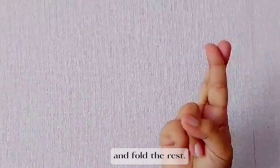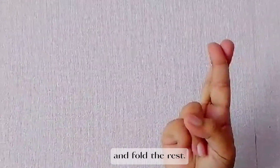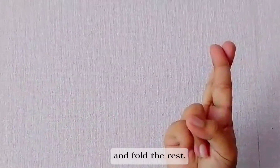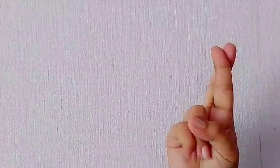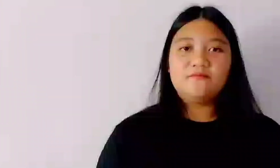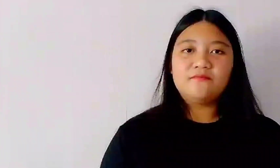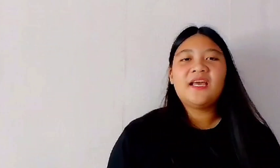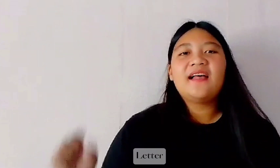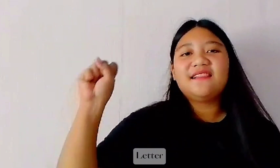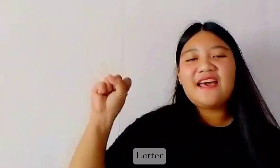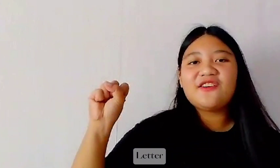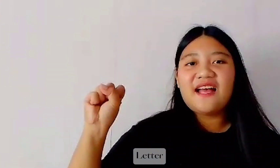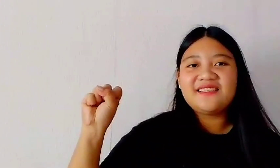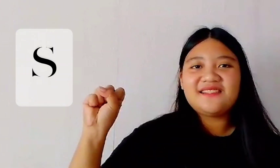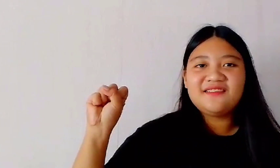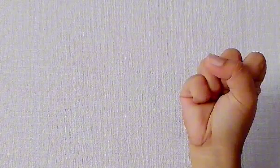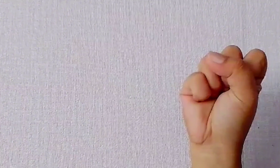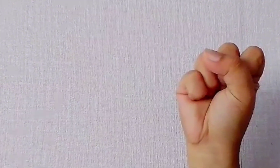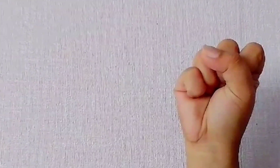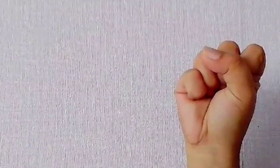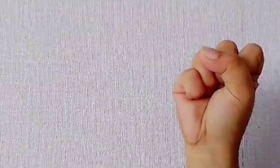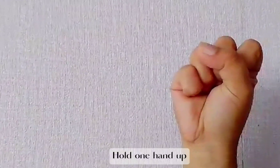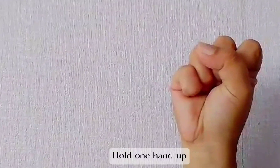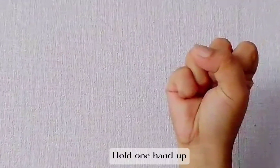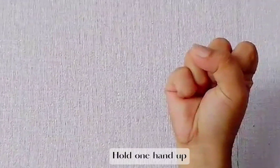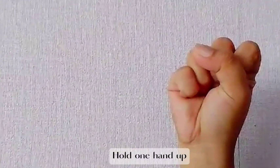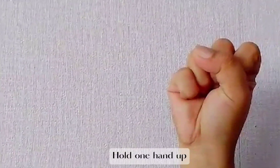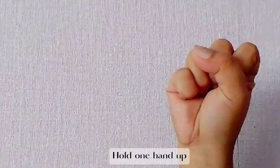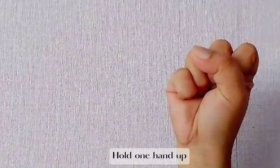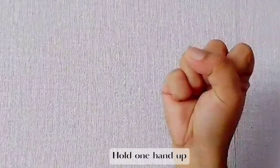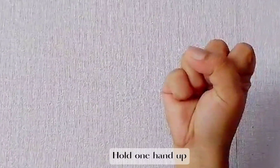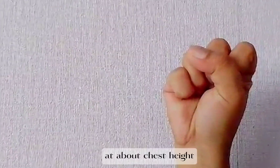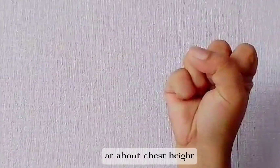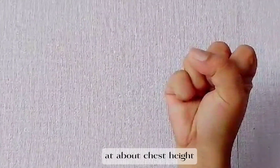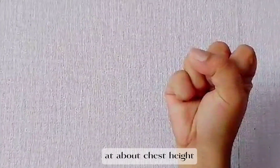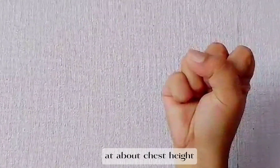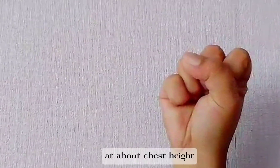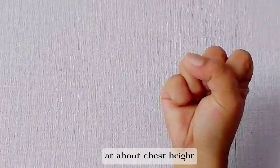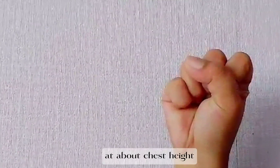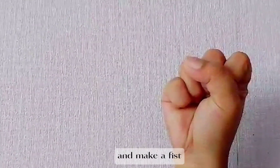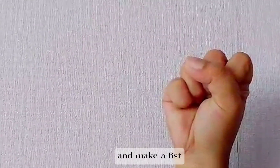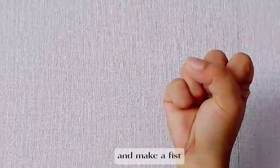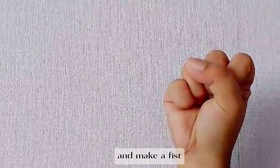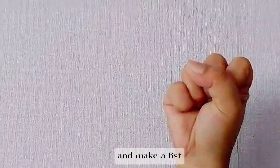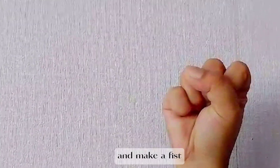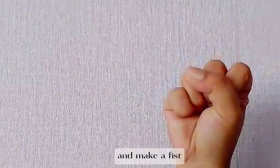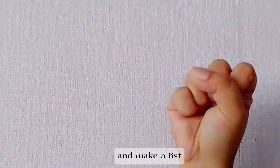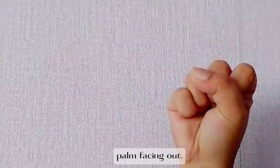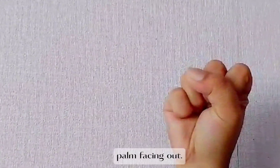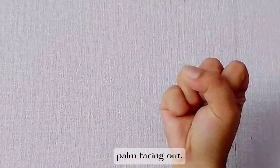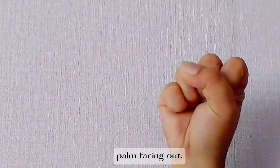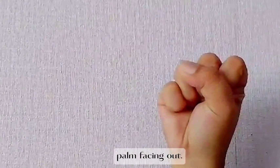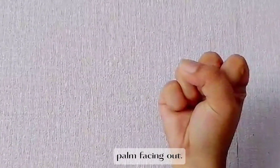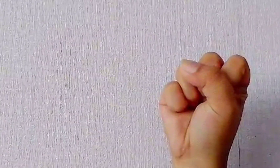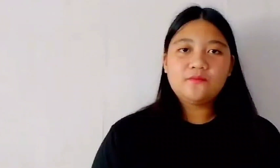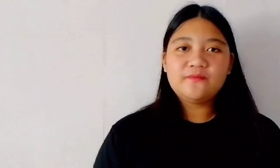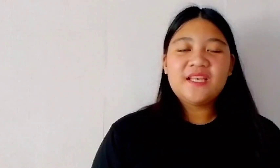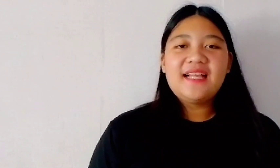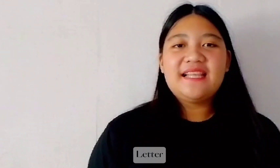rest. Letter S. Hold one hand up at about chest height and make a fist, palm facing out. Letter